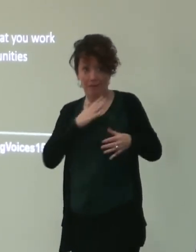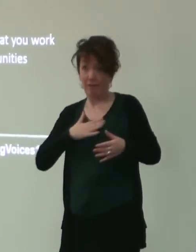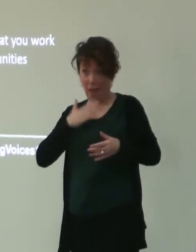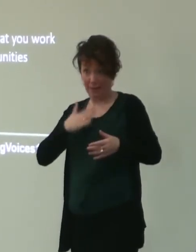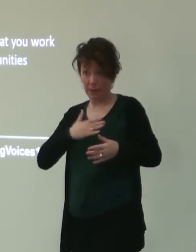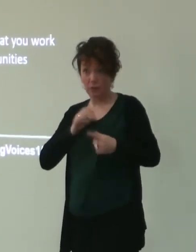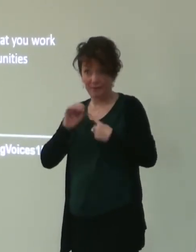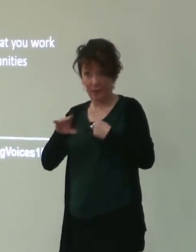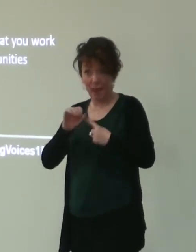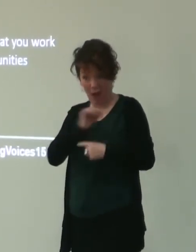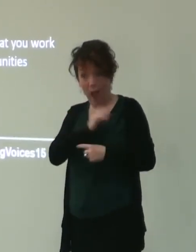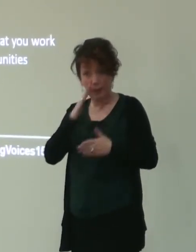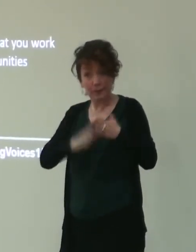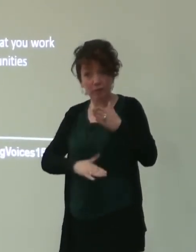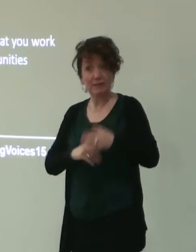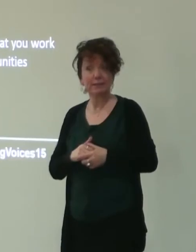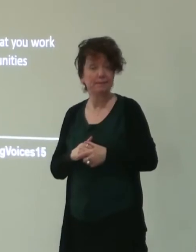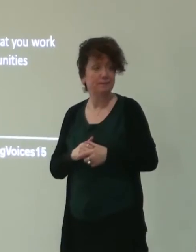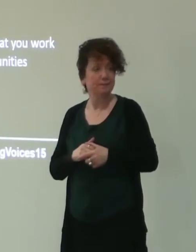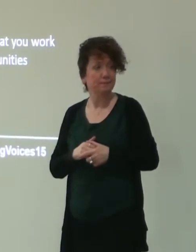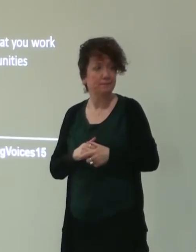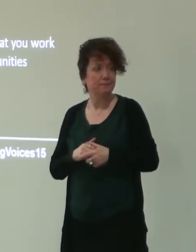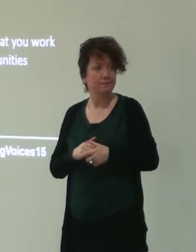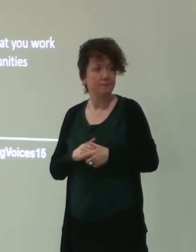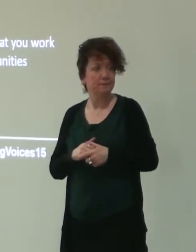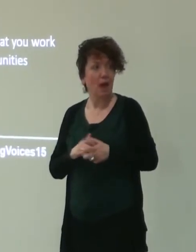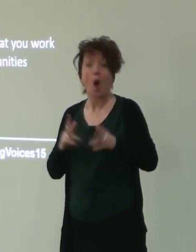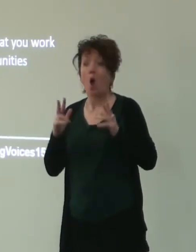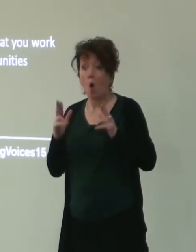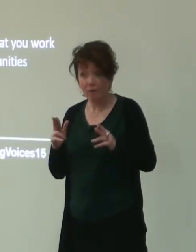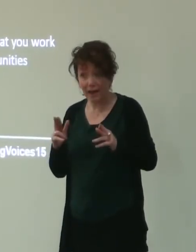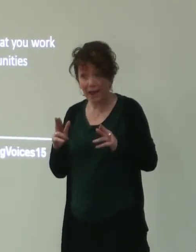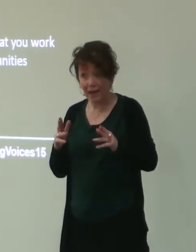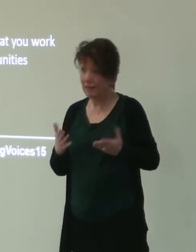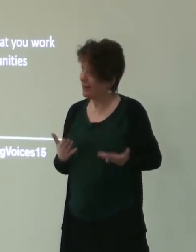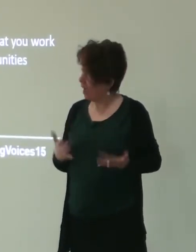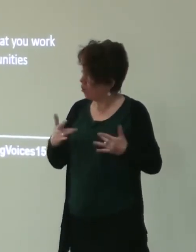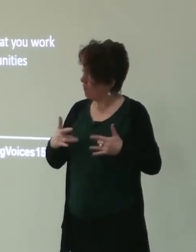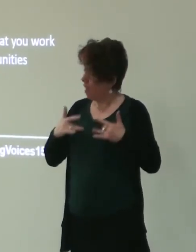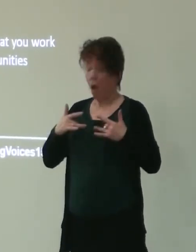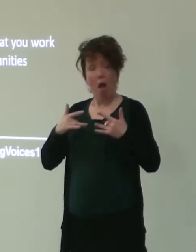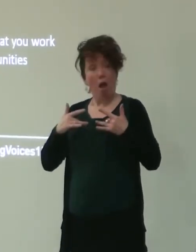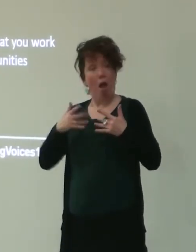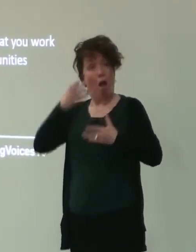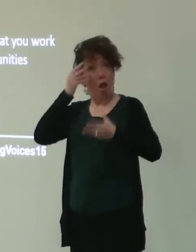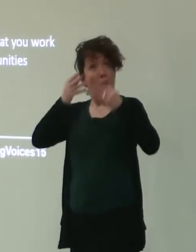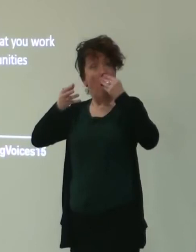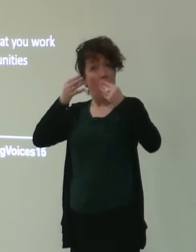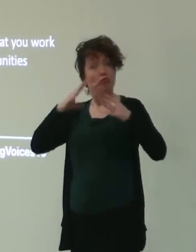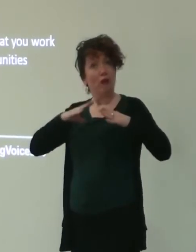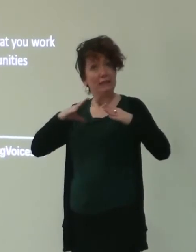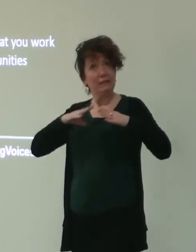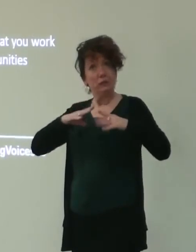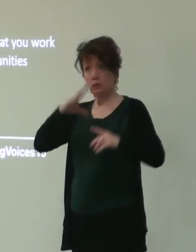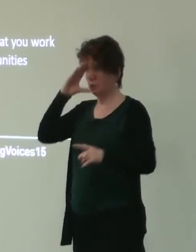happy to feed back on our experience of that. So hopefully after that, you feel that you're ready to articulate the benefits